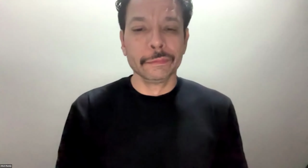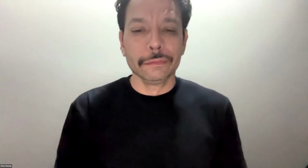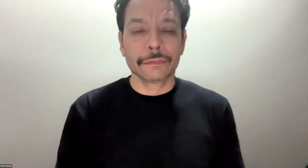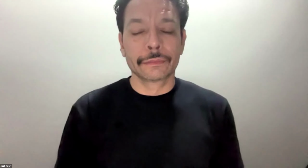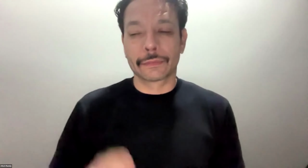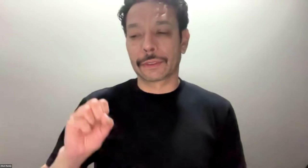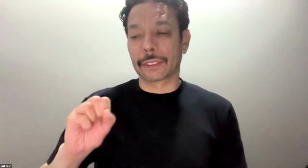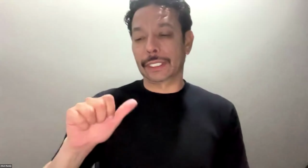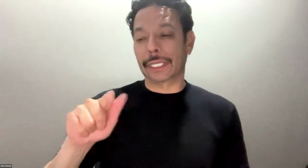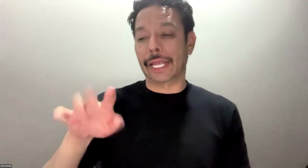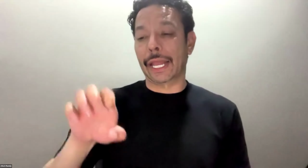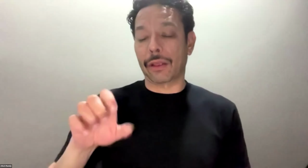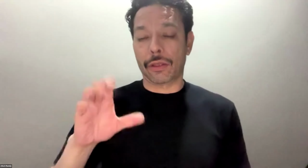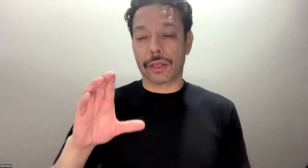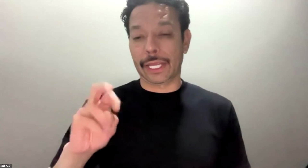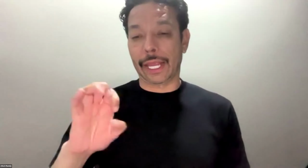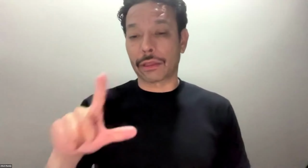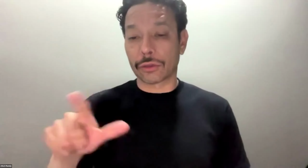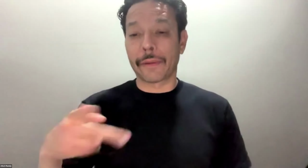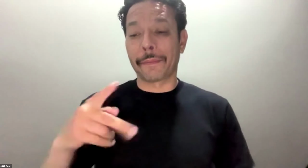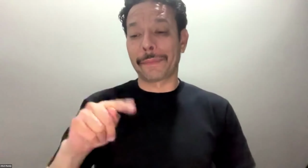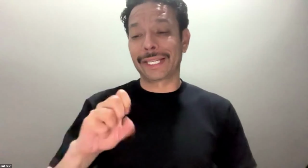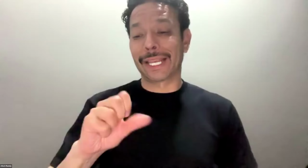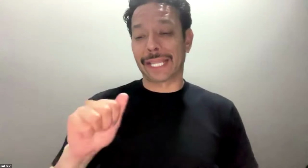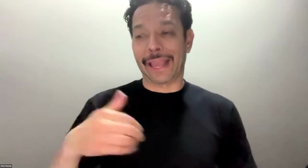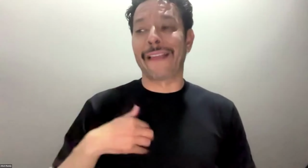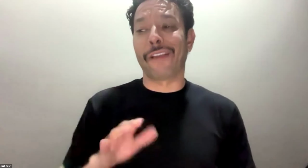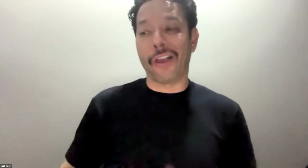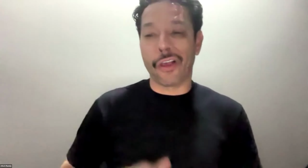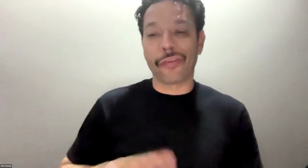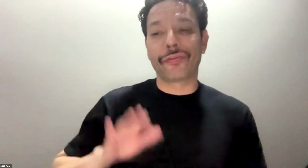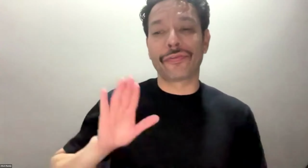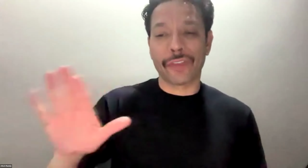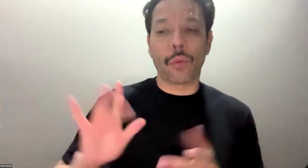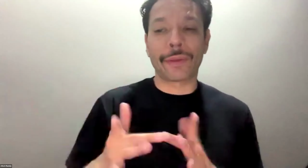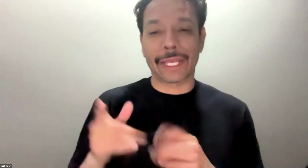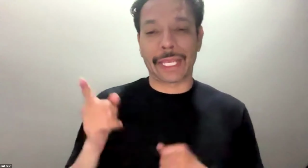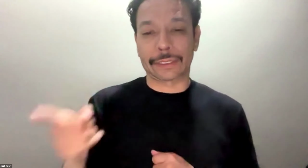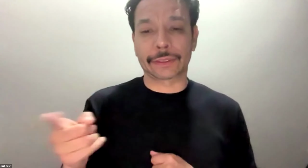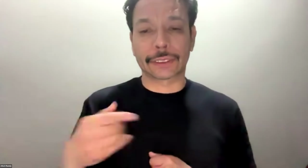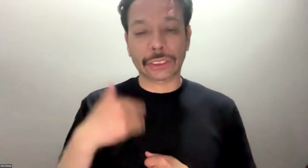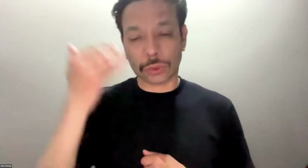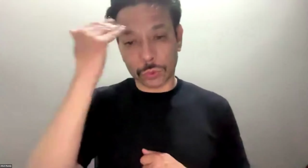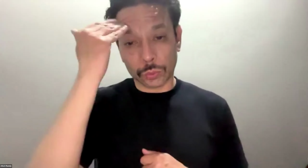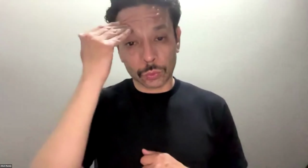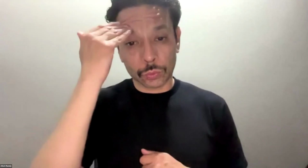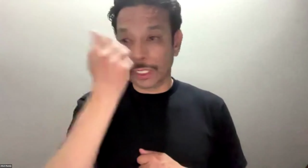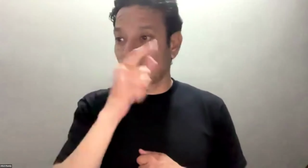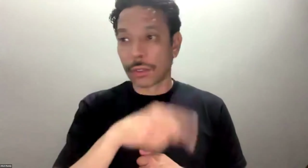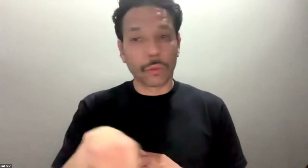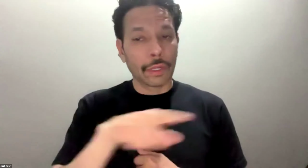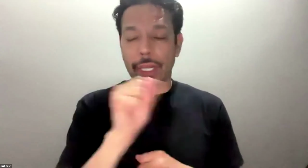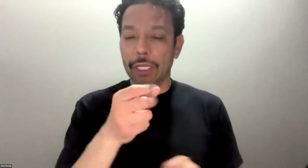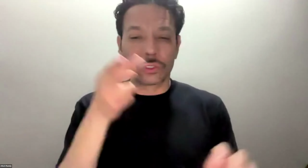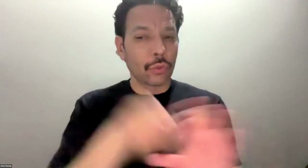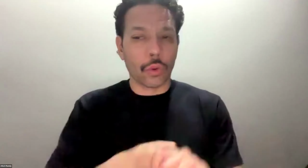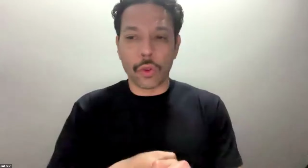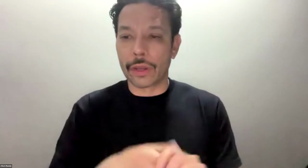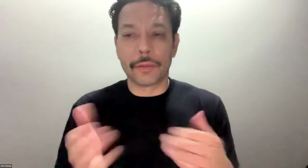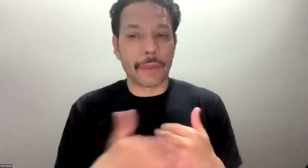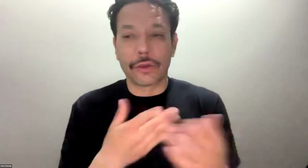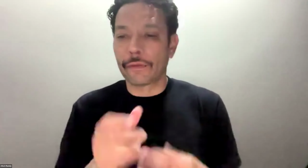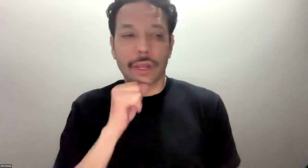Seattle Council PTSA has that on their website, on their calendar. And I know that anyone can join, even if you're